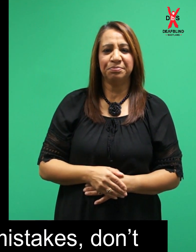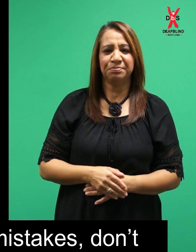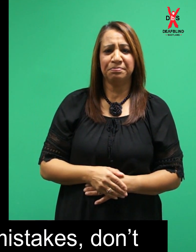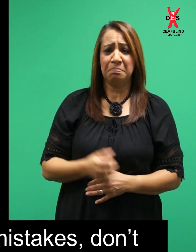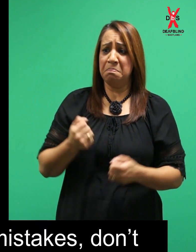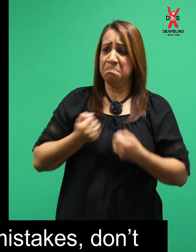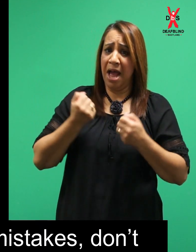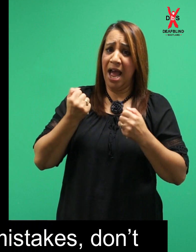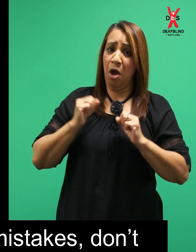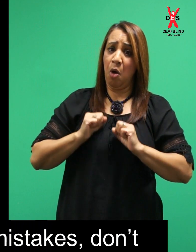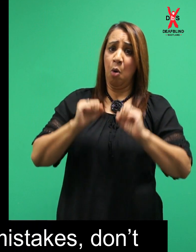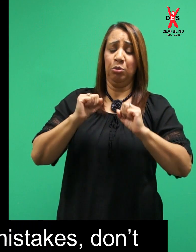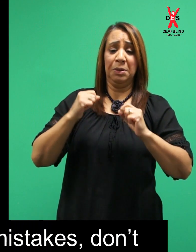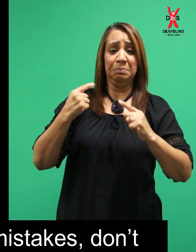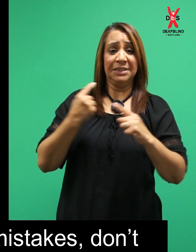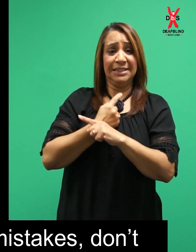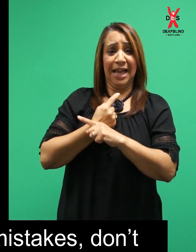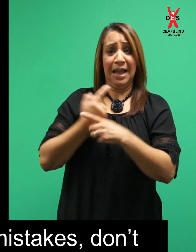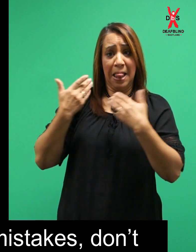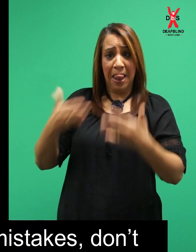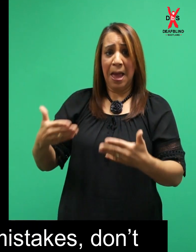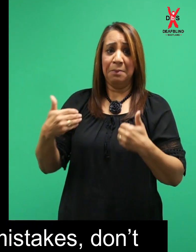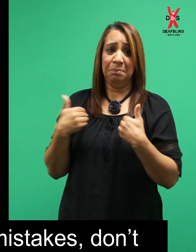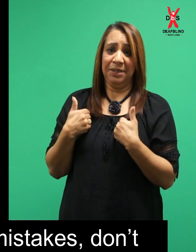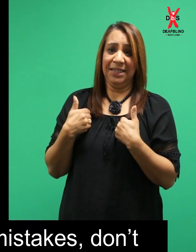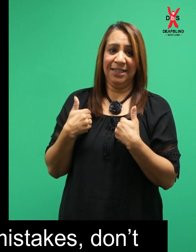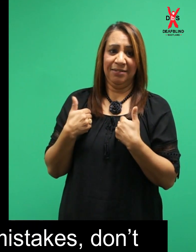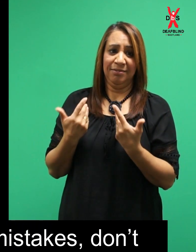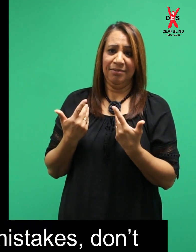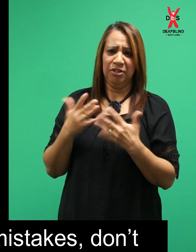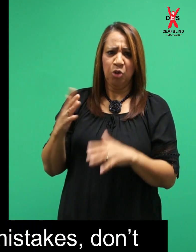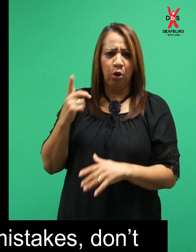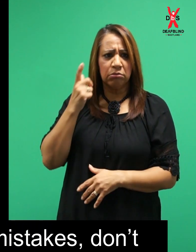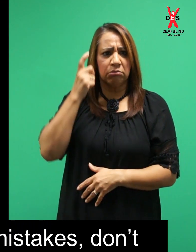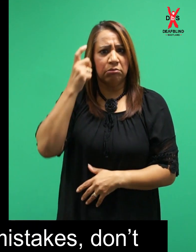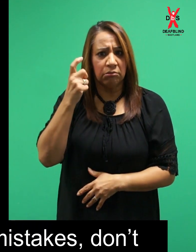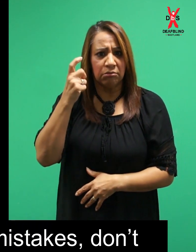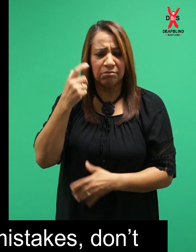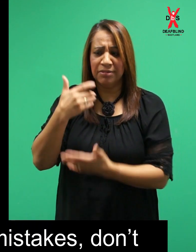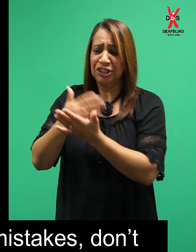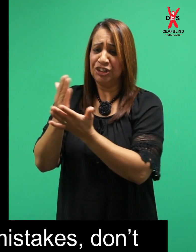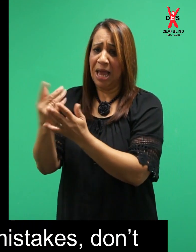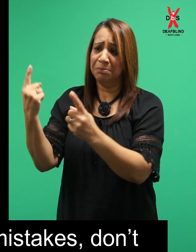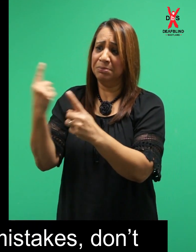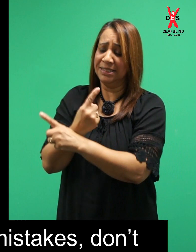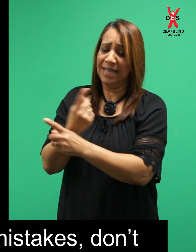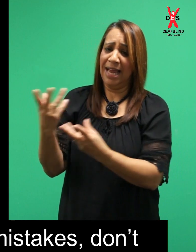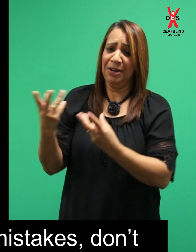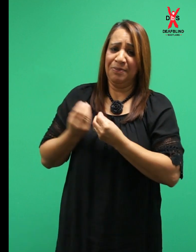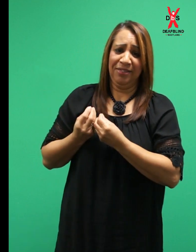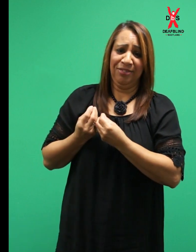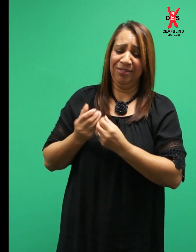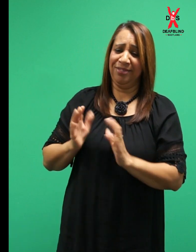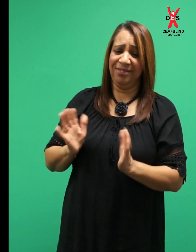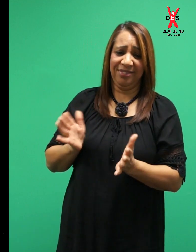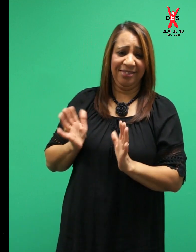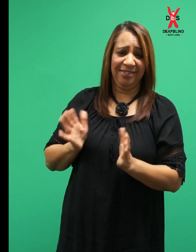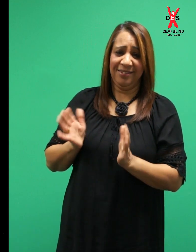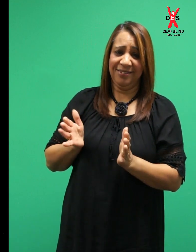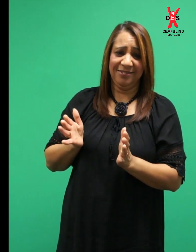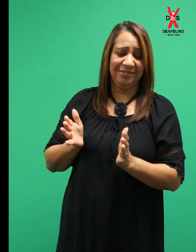Let me make my own mistakes. Don't preempt and share your